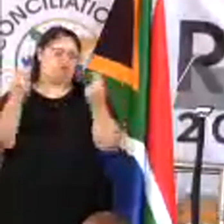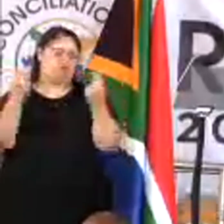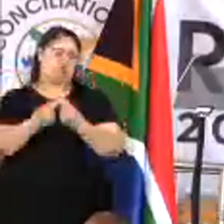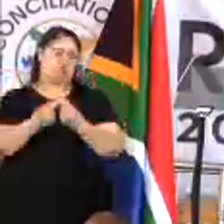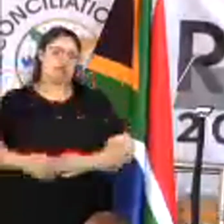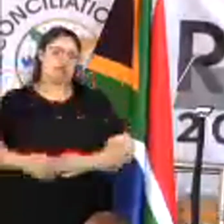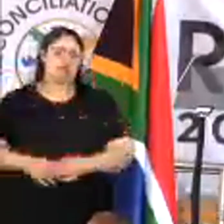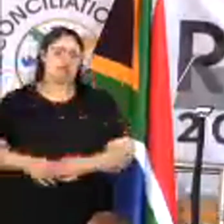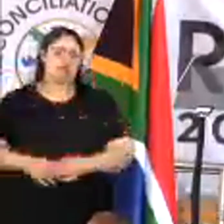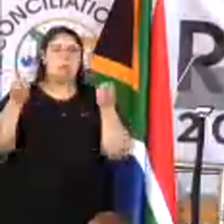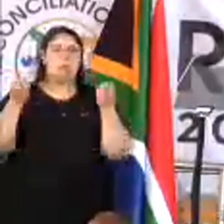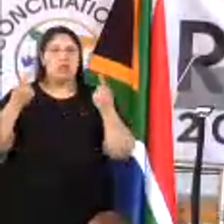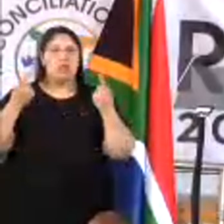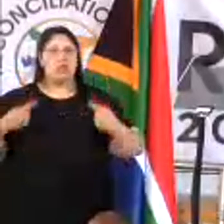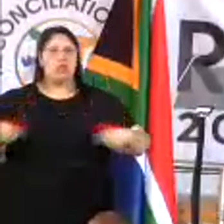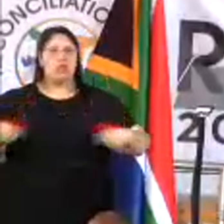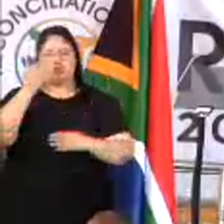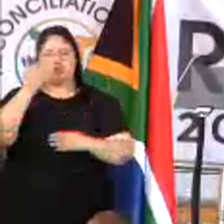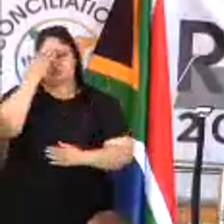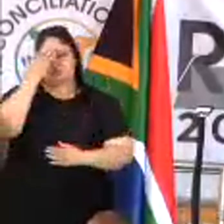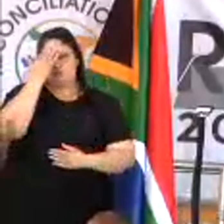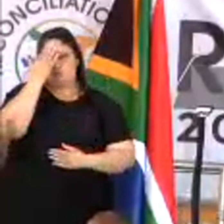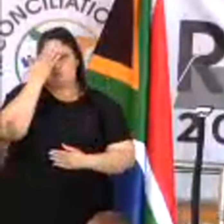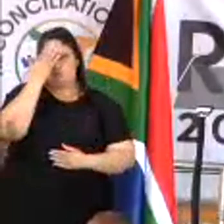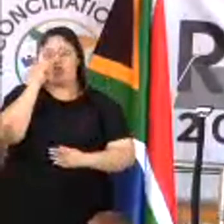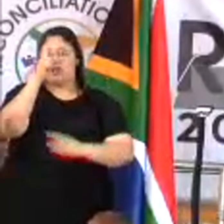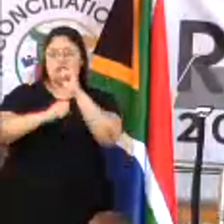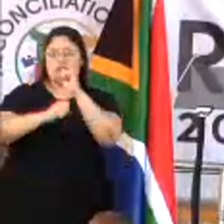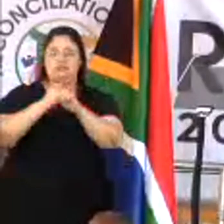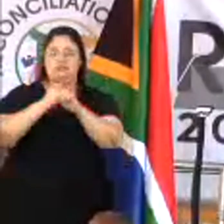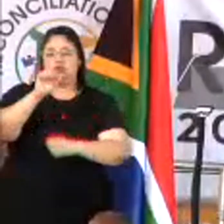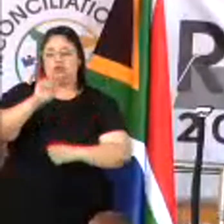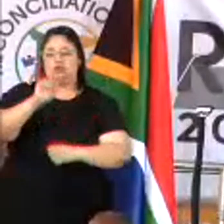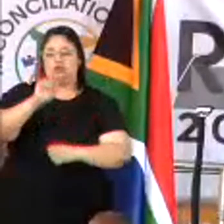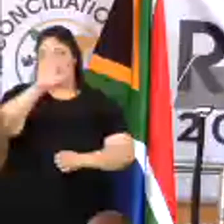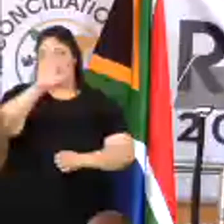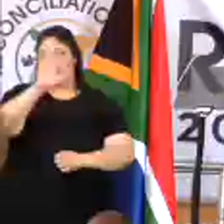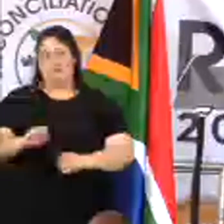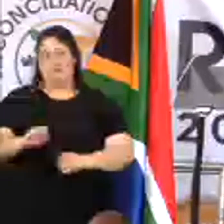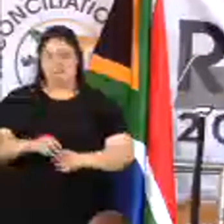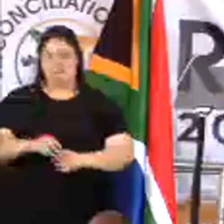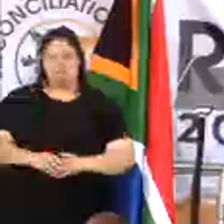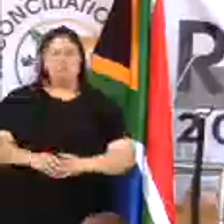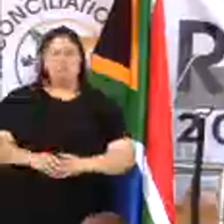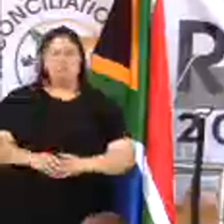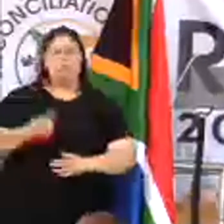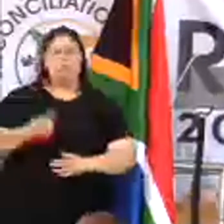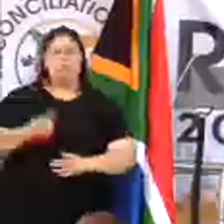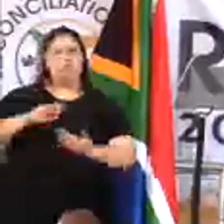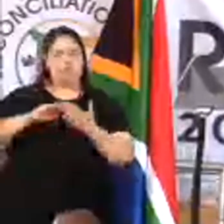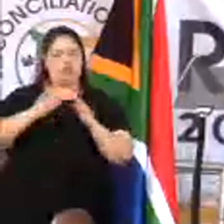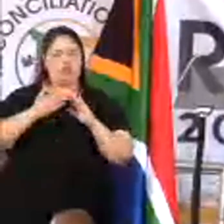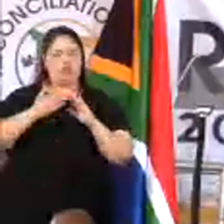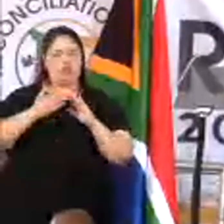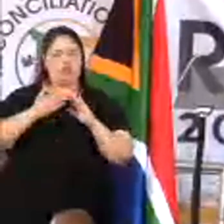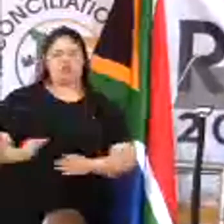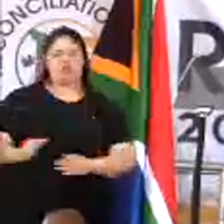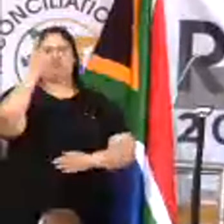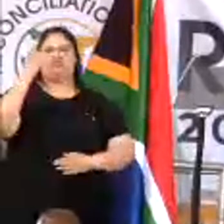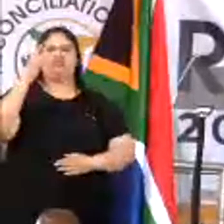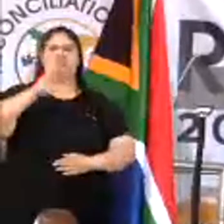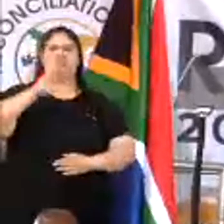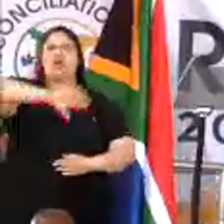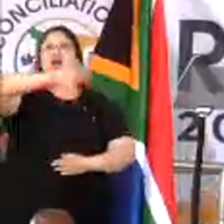Many of you know that next year South Africa will become the first African